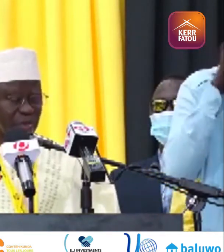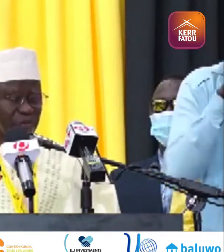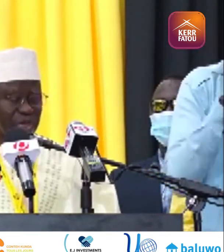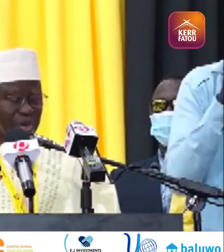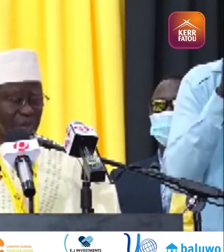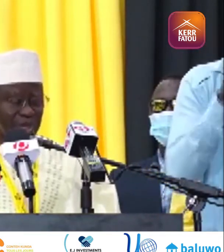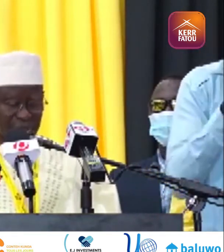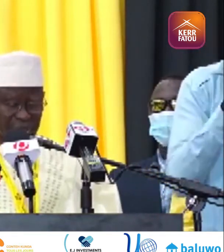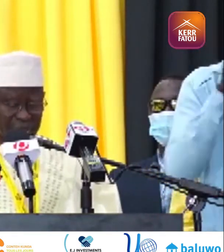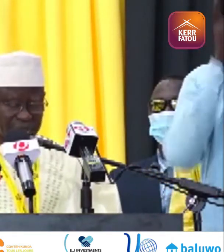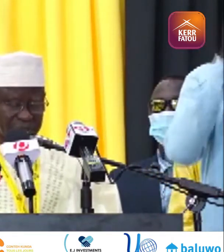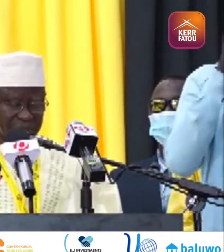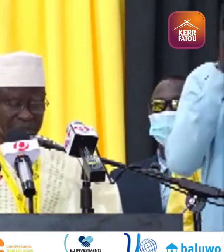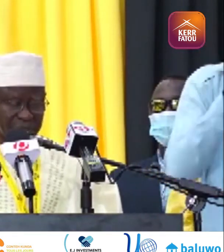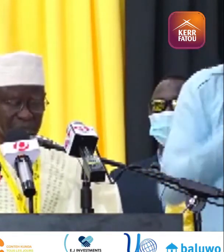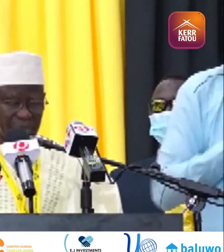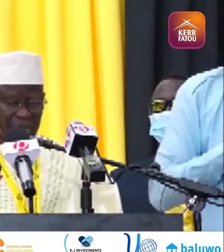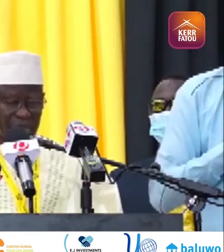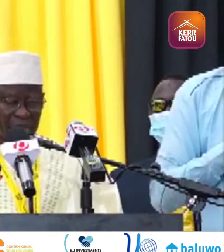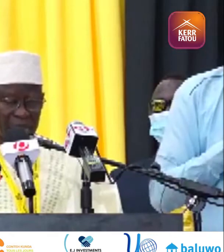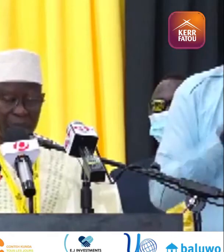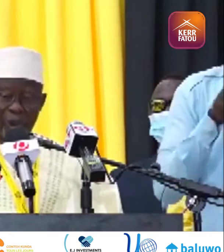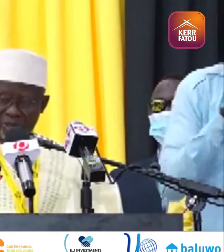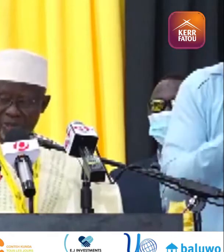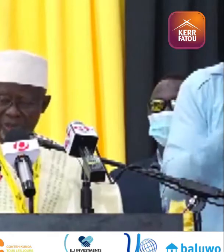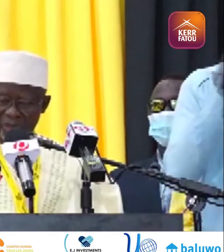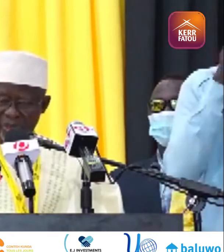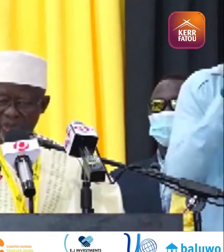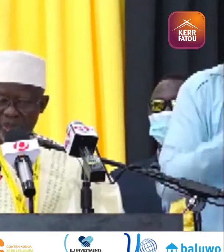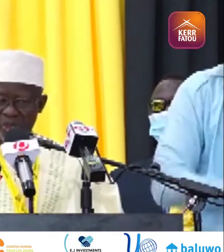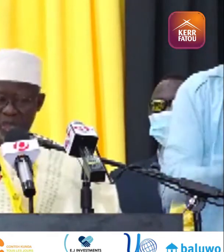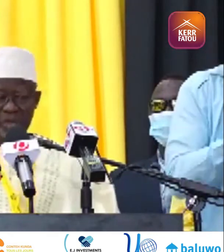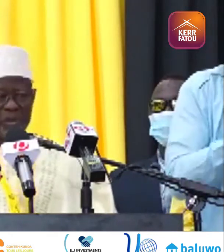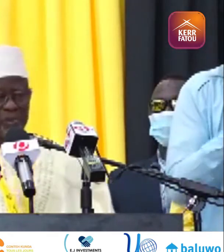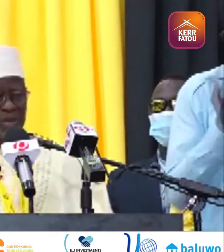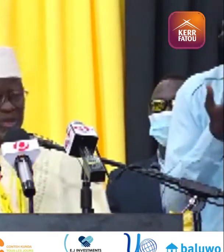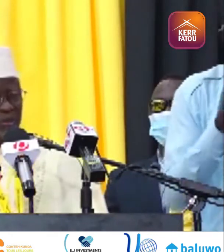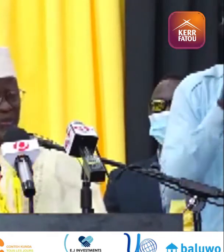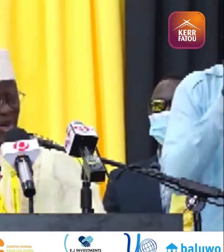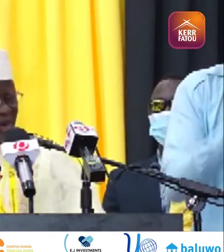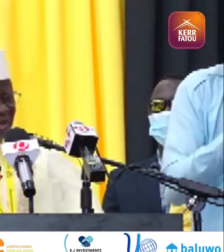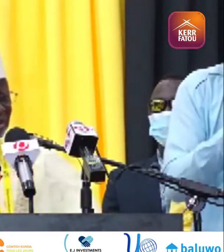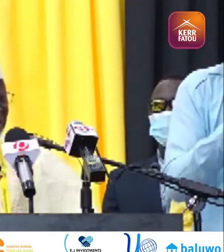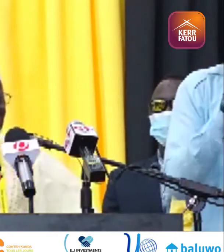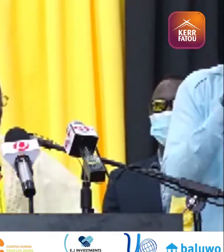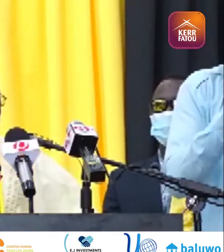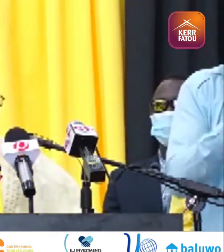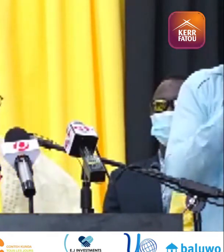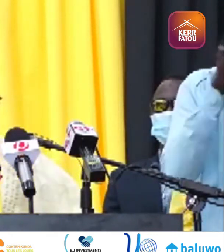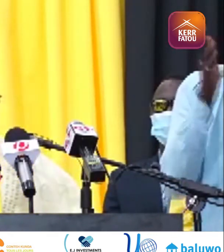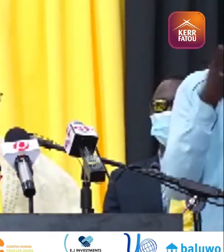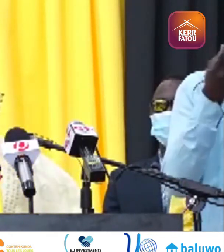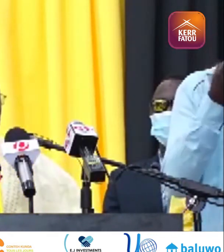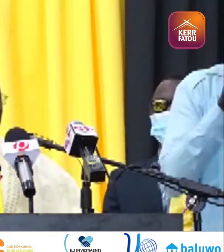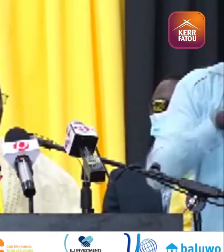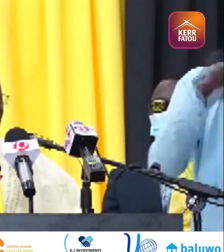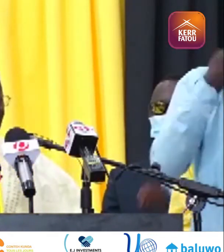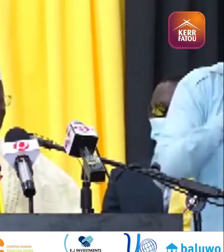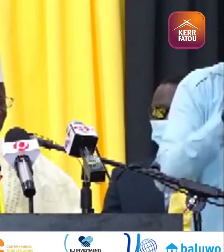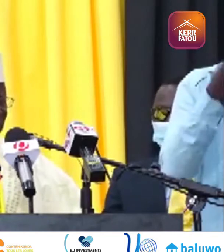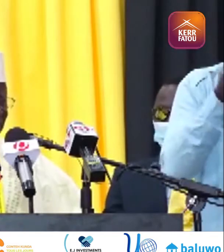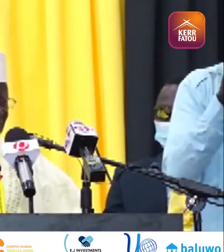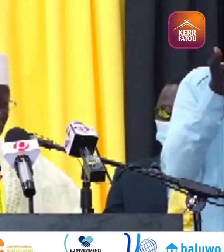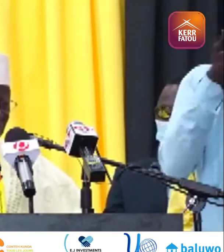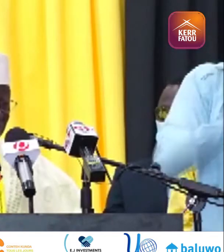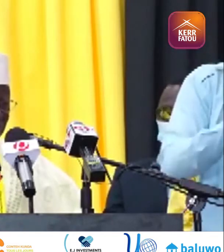non-political, it's completely apolitical. But the bulk of the contribution came